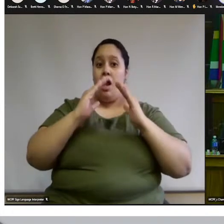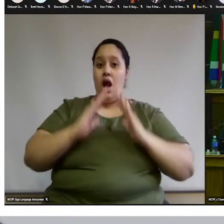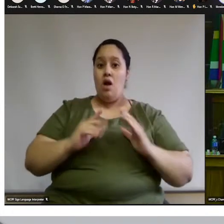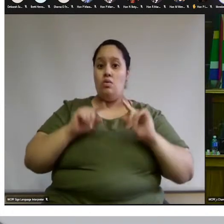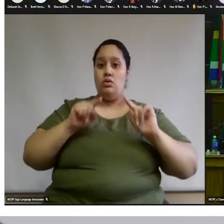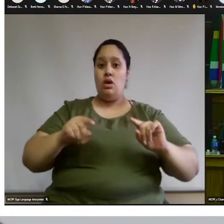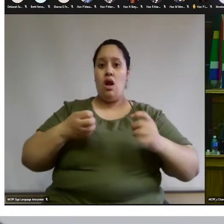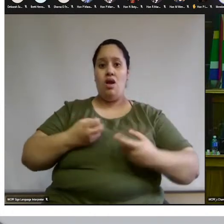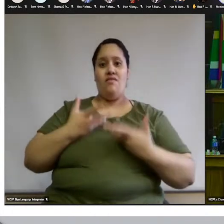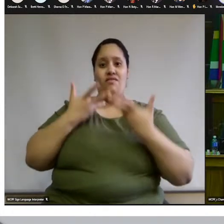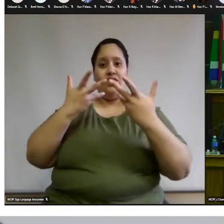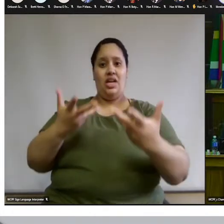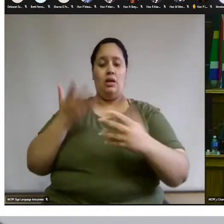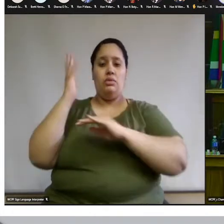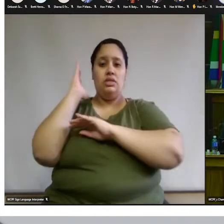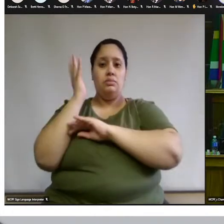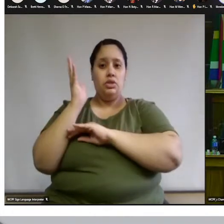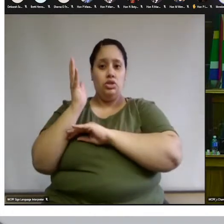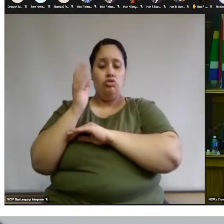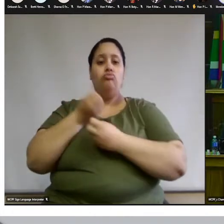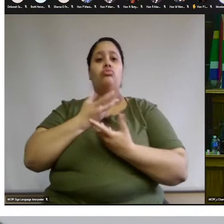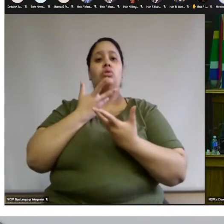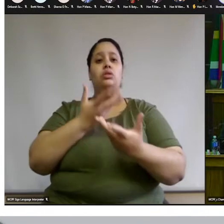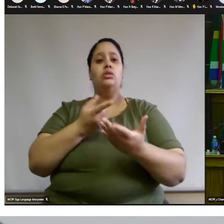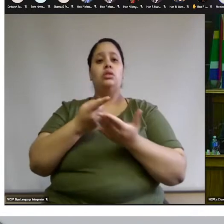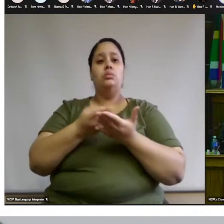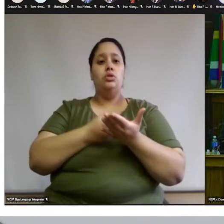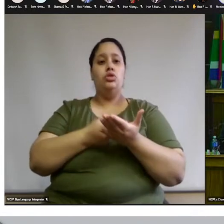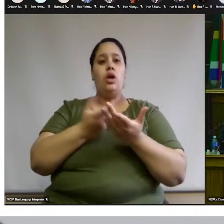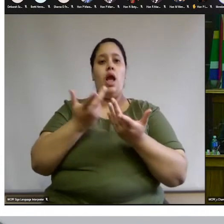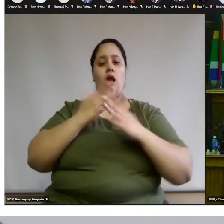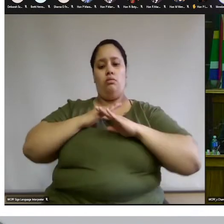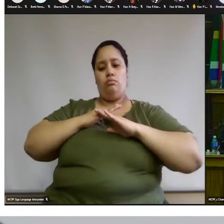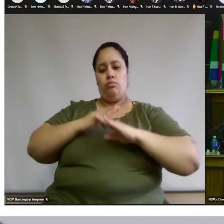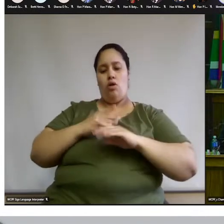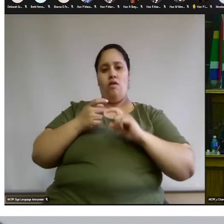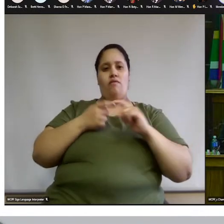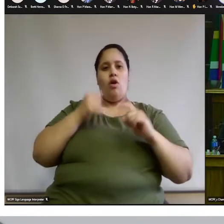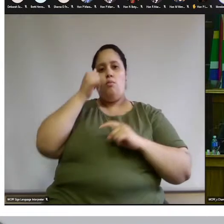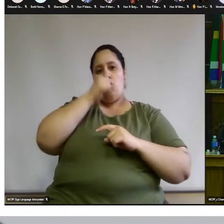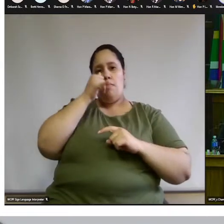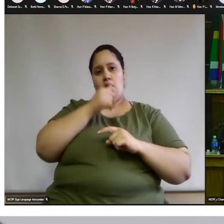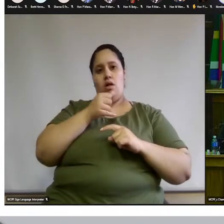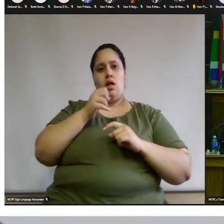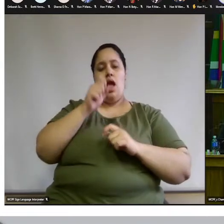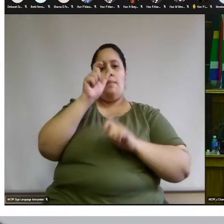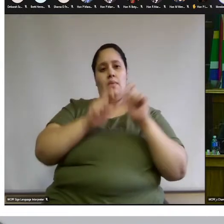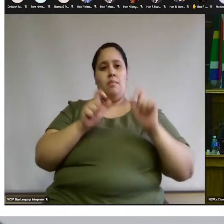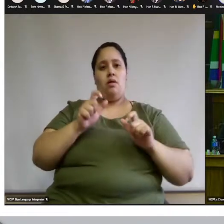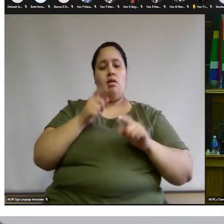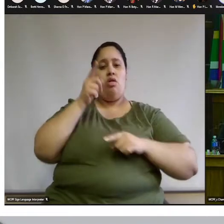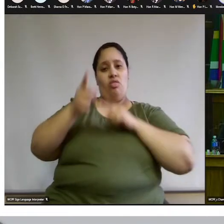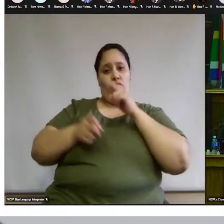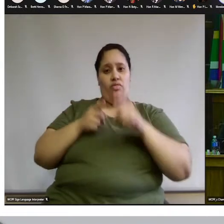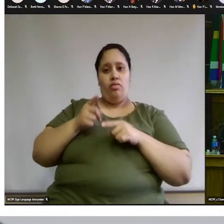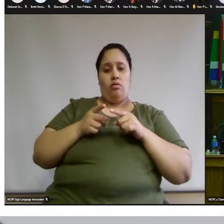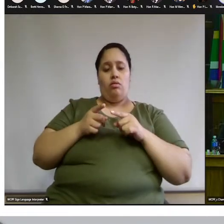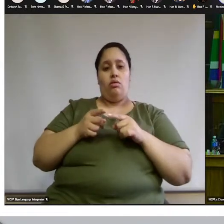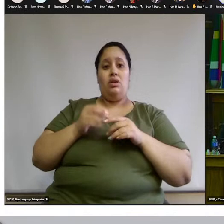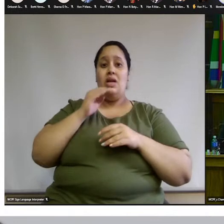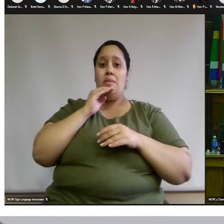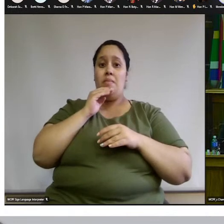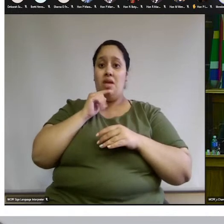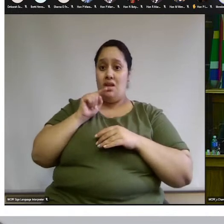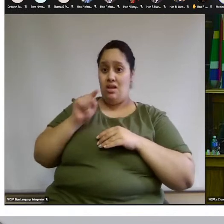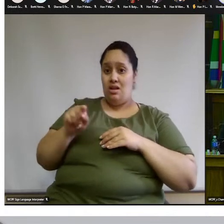speech and immunity from civil and criminal prosecution. Is this a ploy